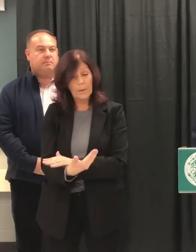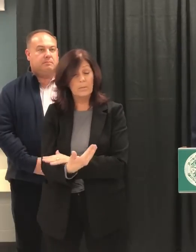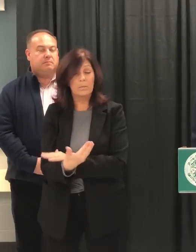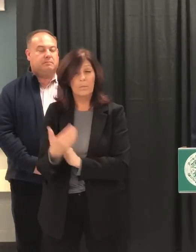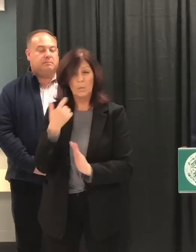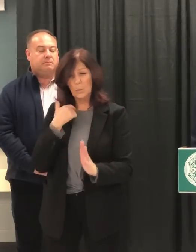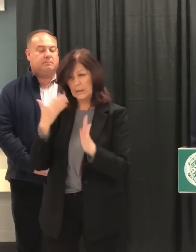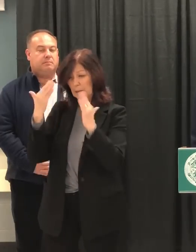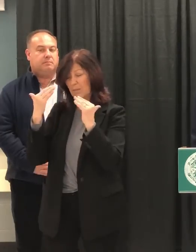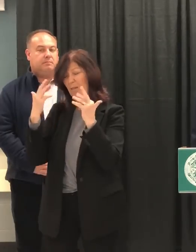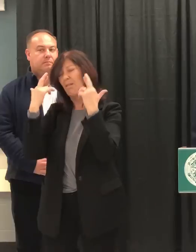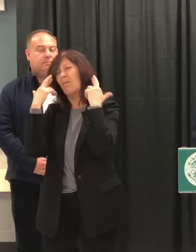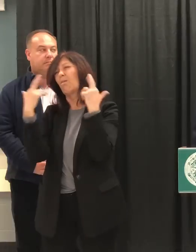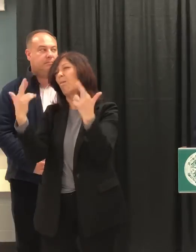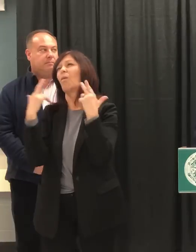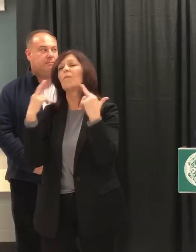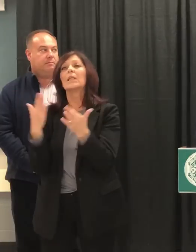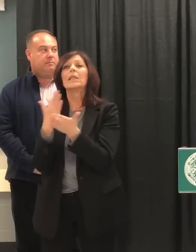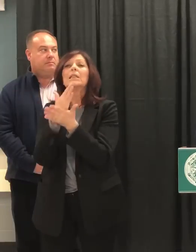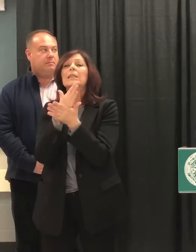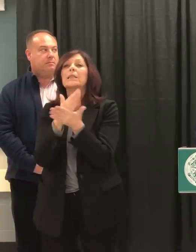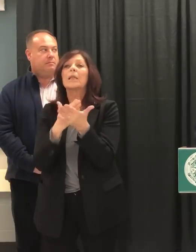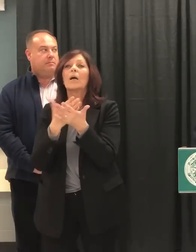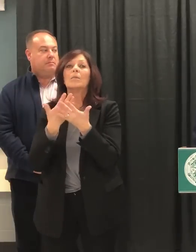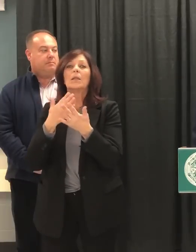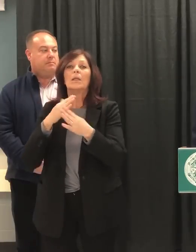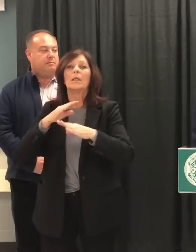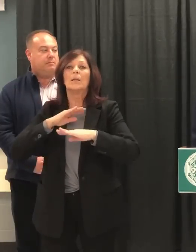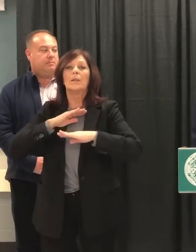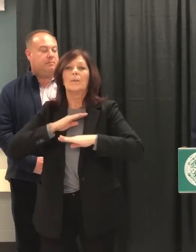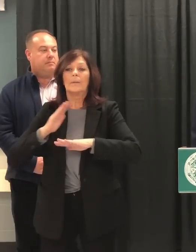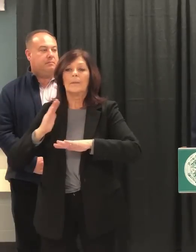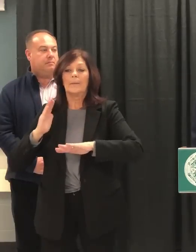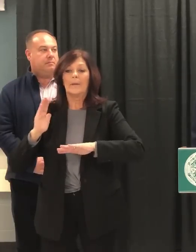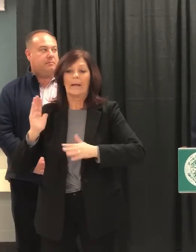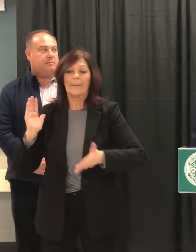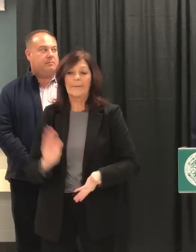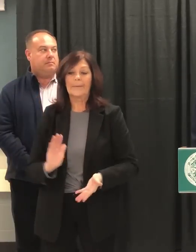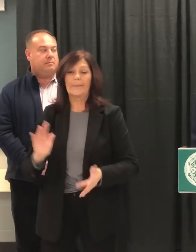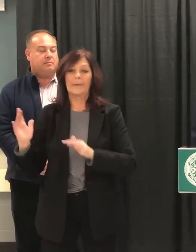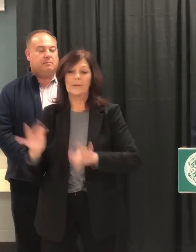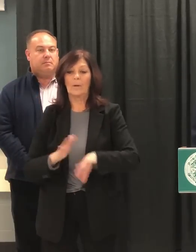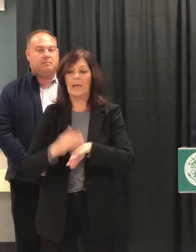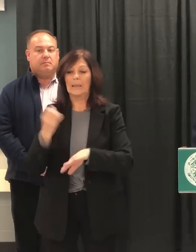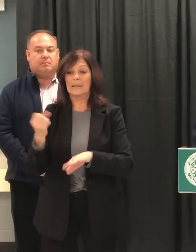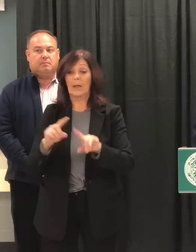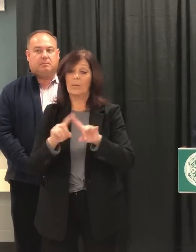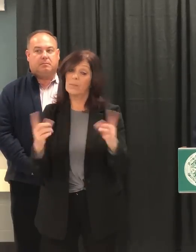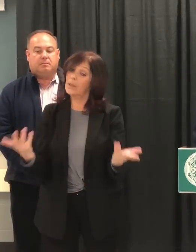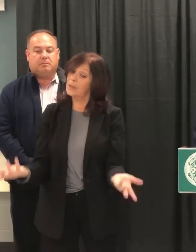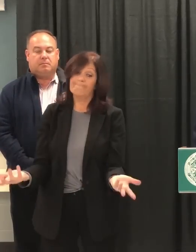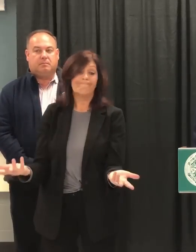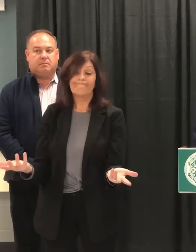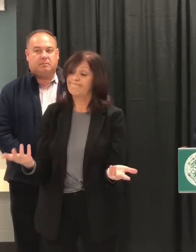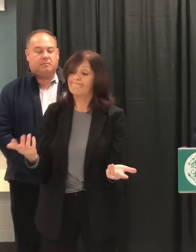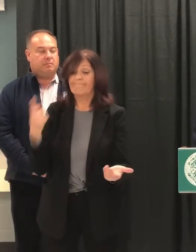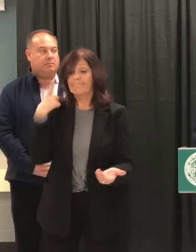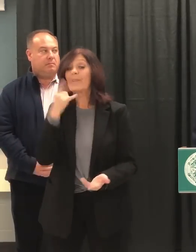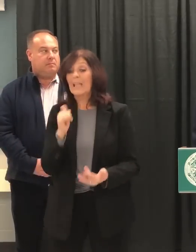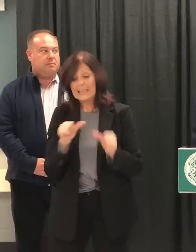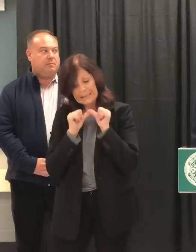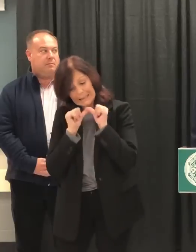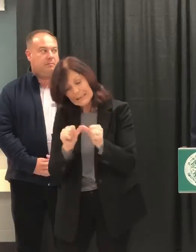expecting, hopefully, some subsiding of the snow on Saturday, though it does not look like, based on the forecast, we're going to